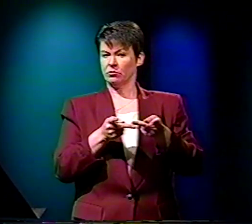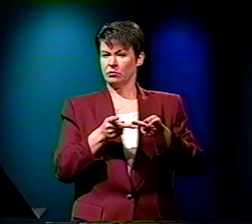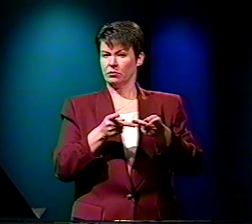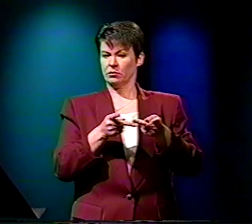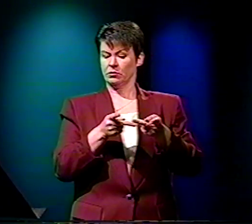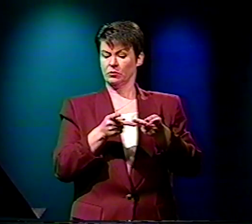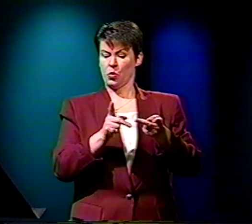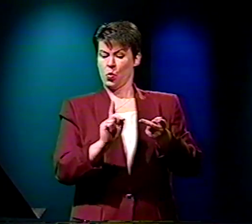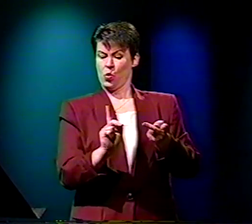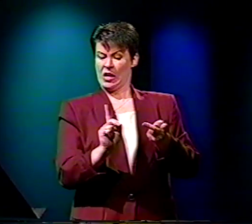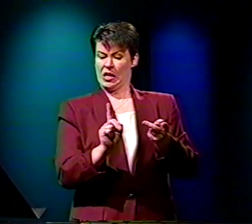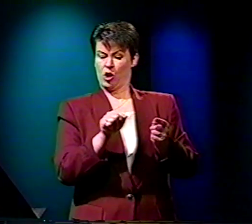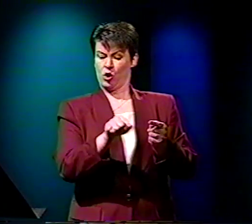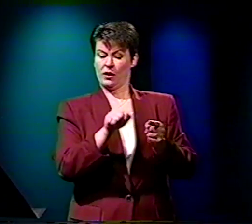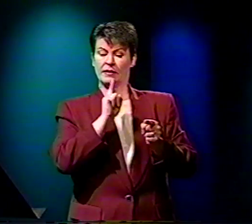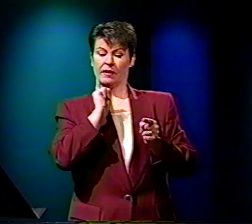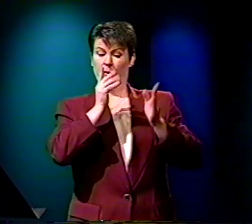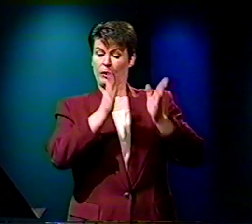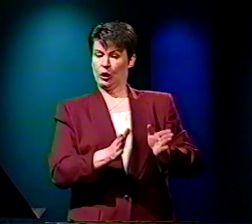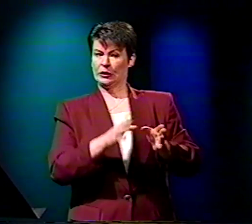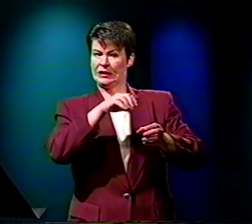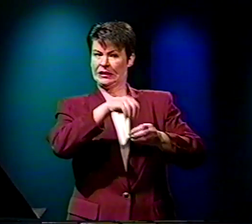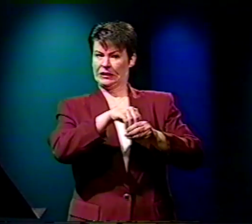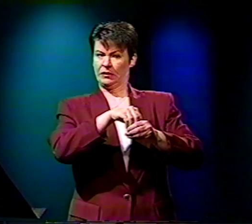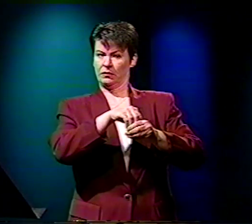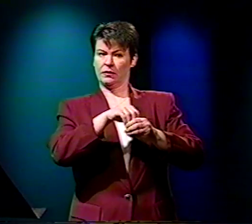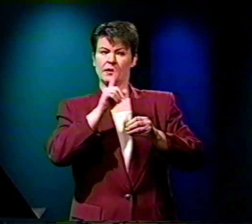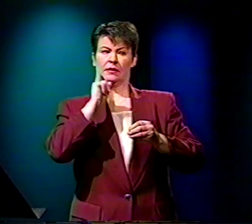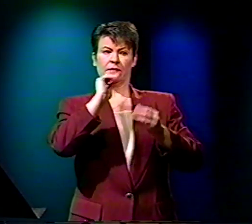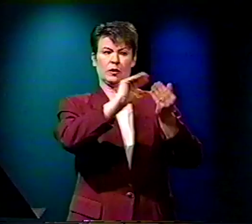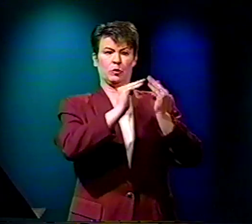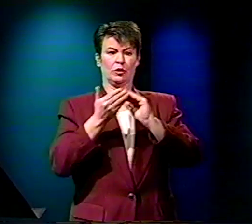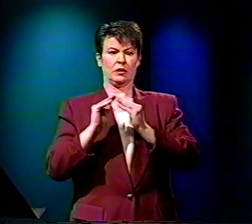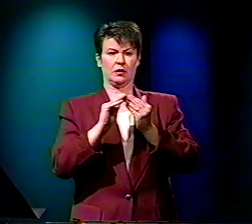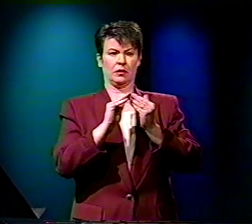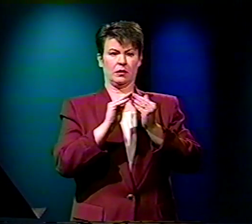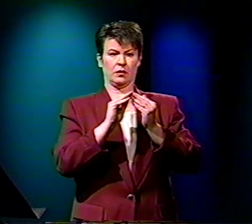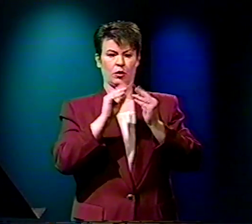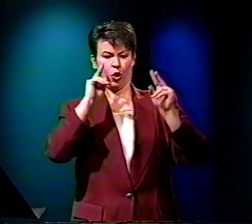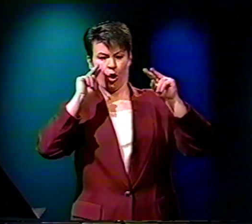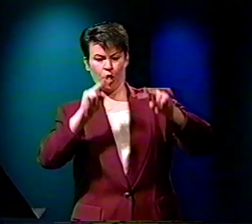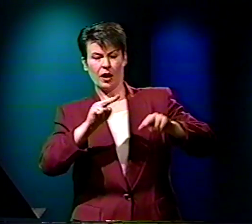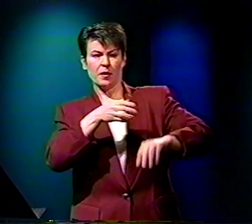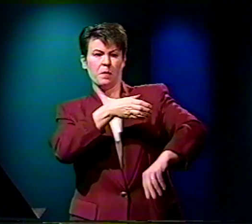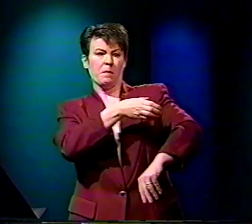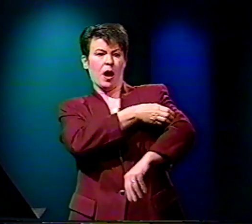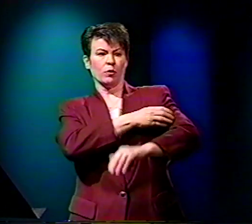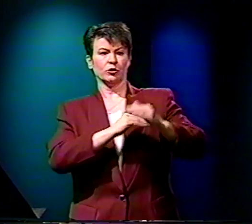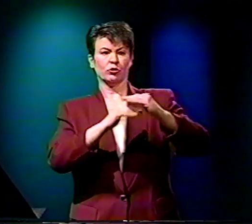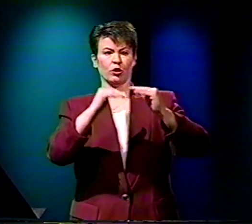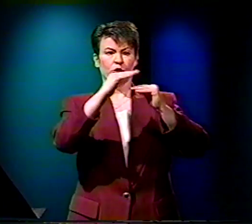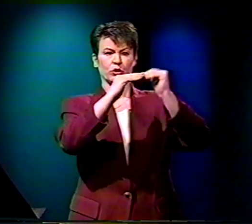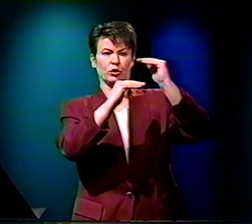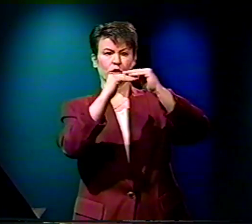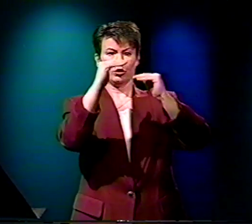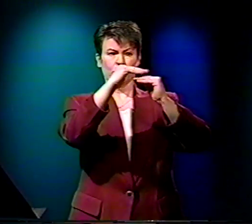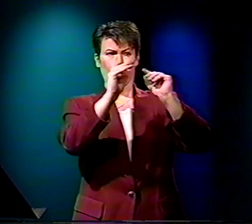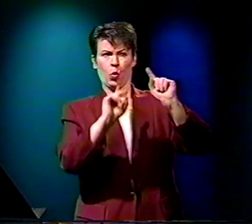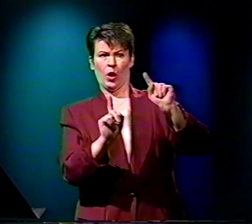Also, the deaf person's position, their place within the deaf community, and the power